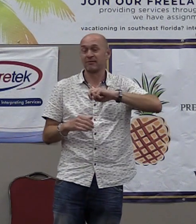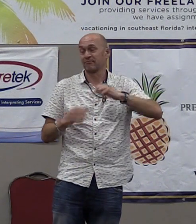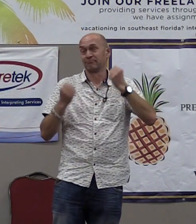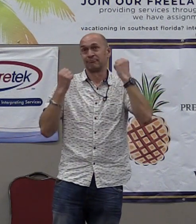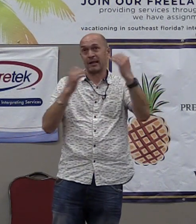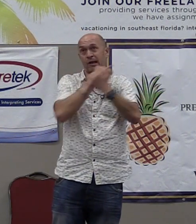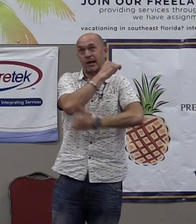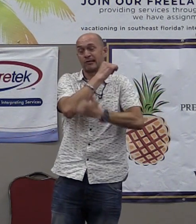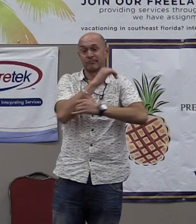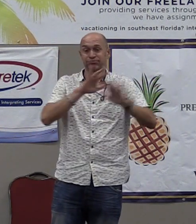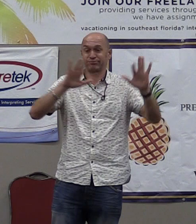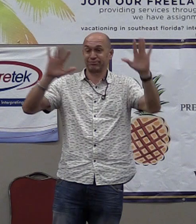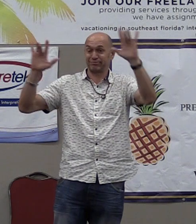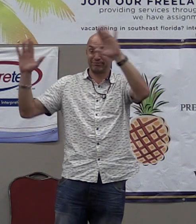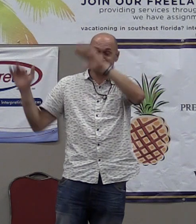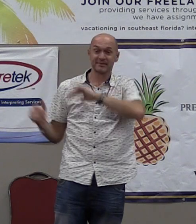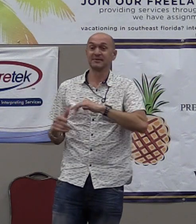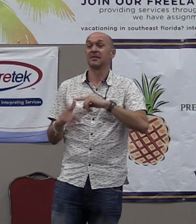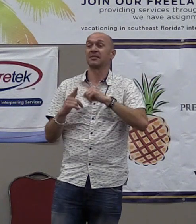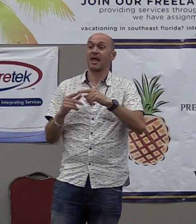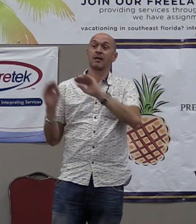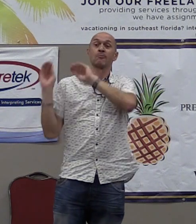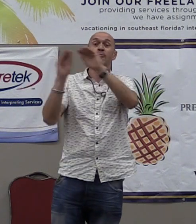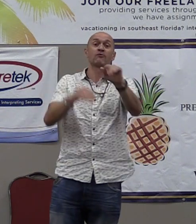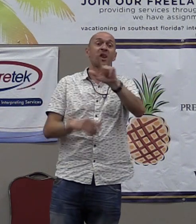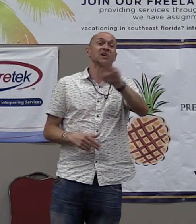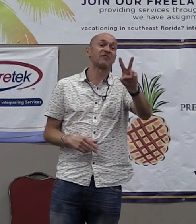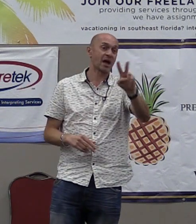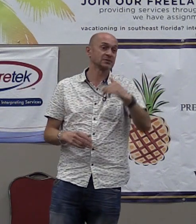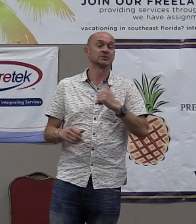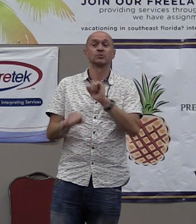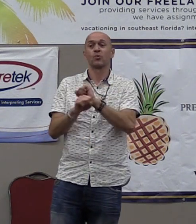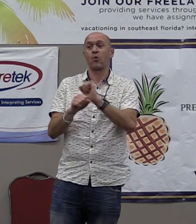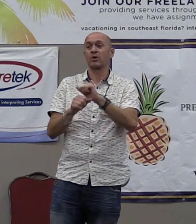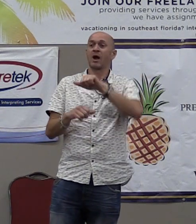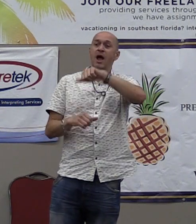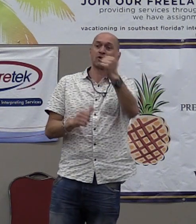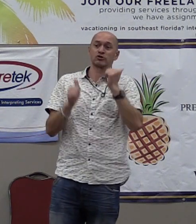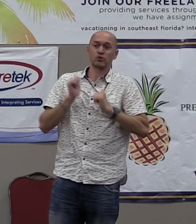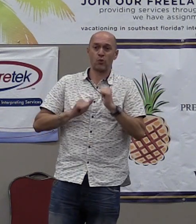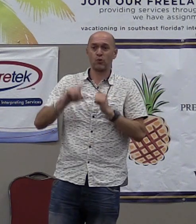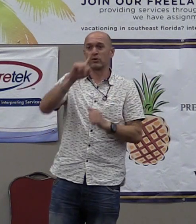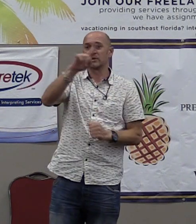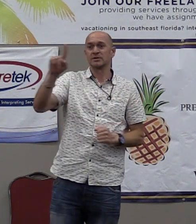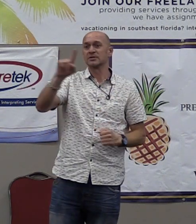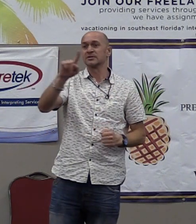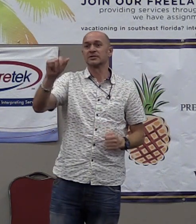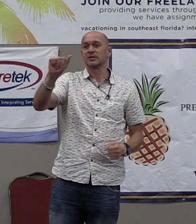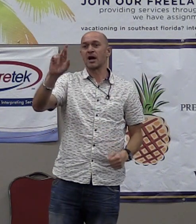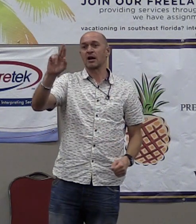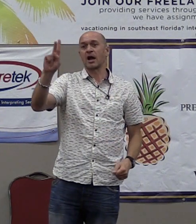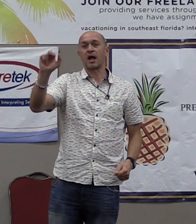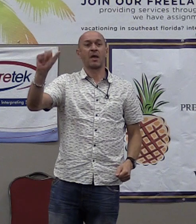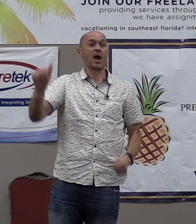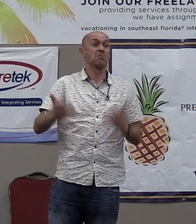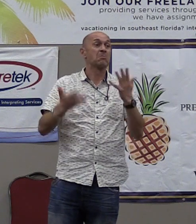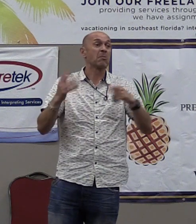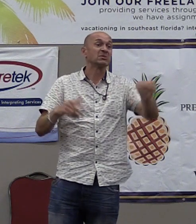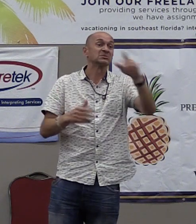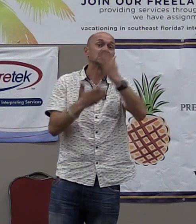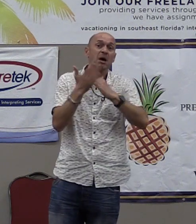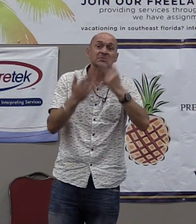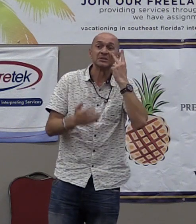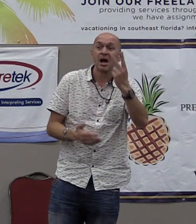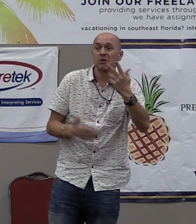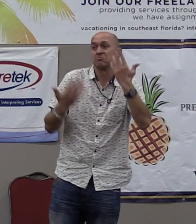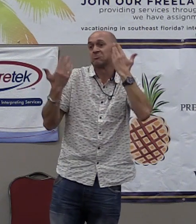great experience traveling in many countries doing that. Then I moved to Las Vegas and I worked at another show there